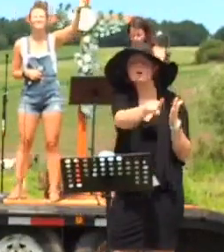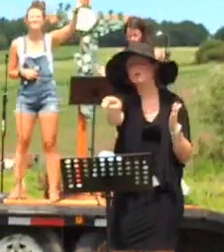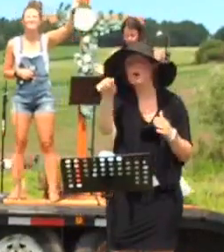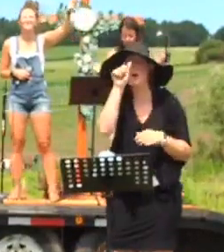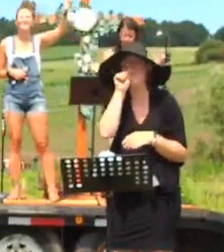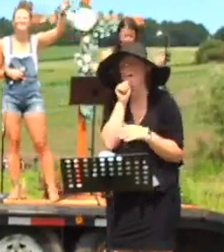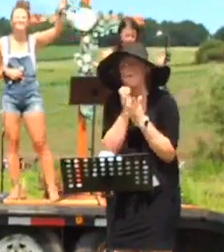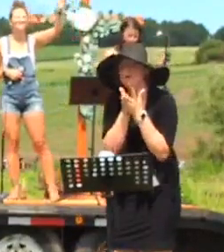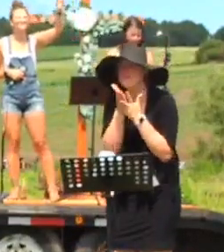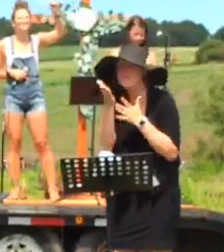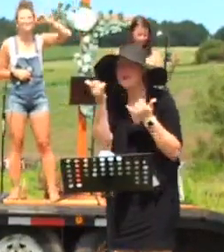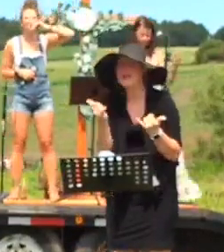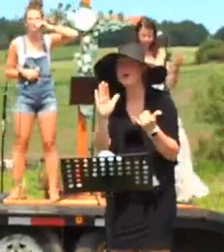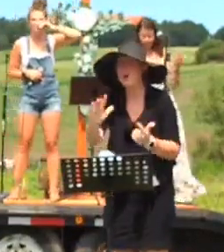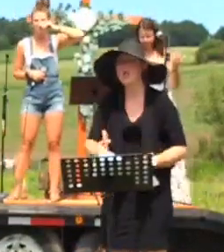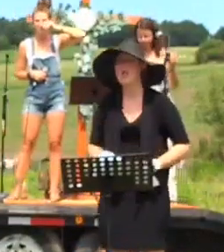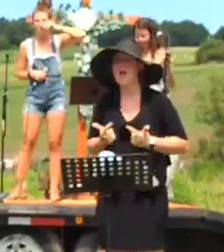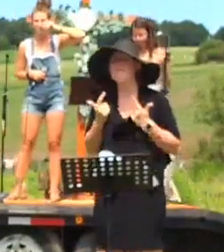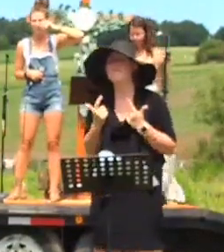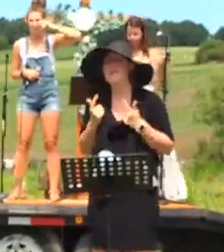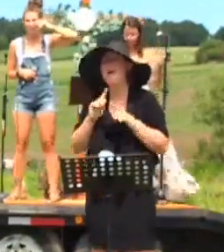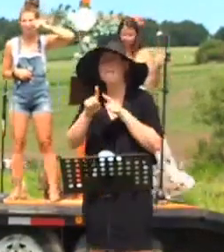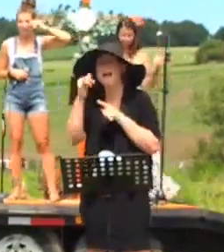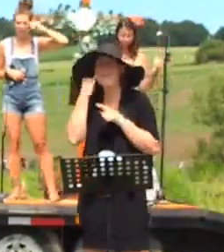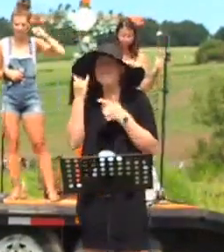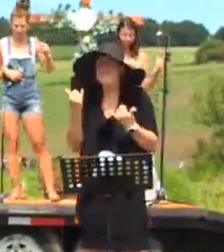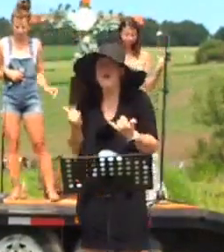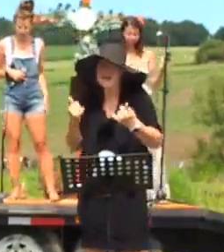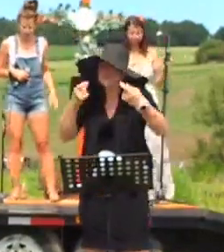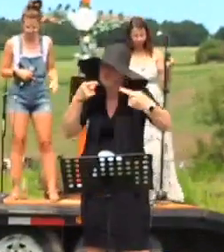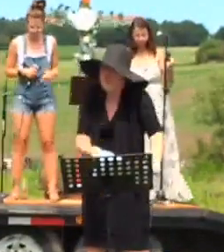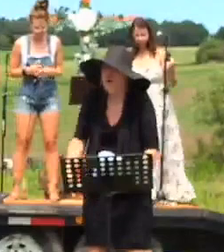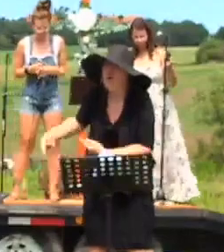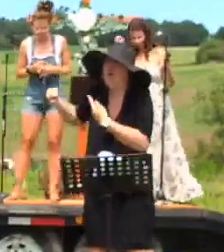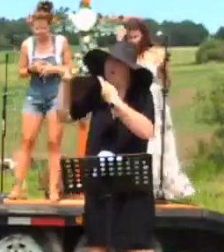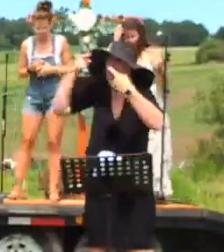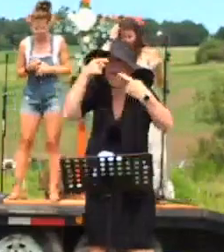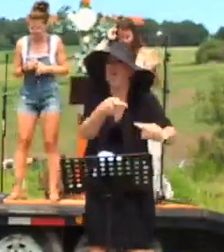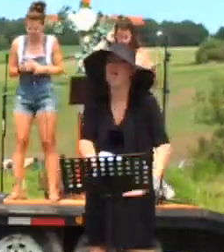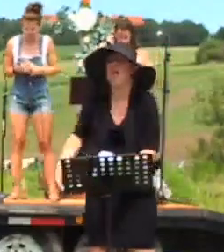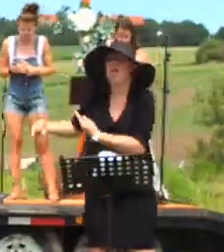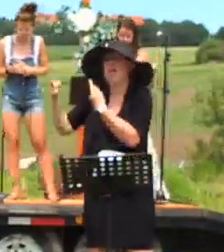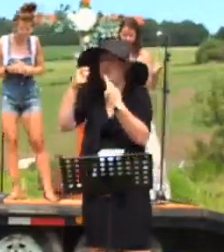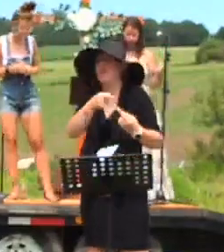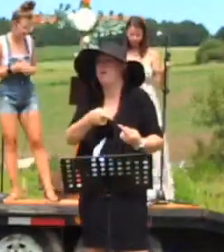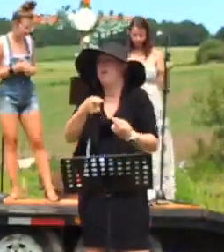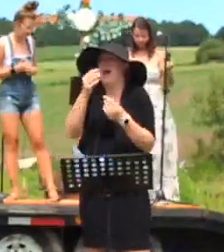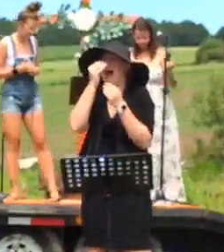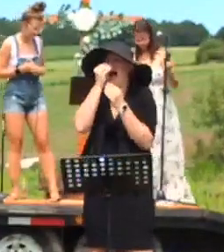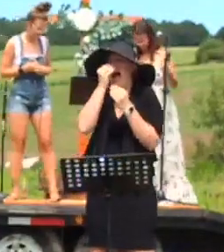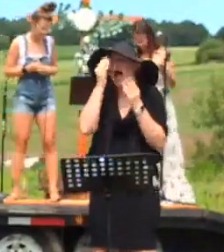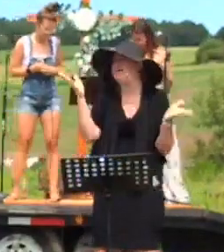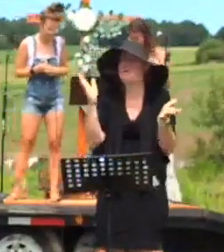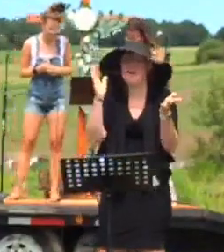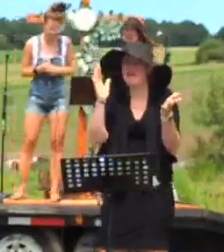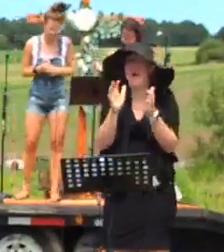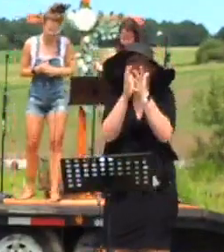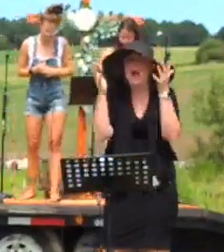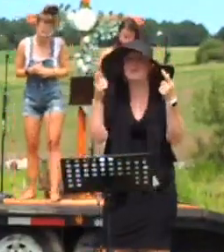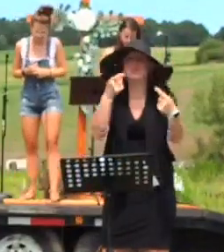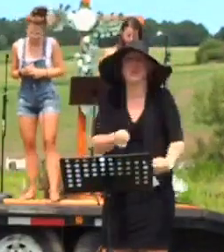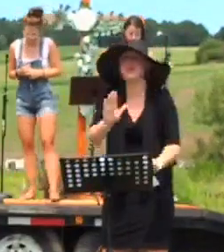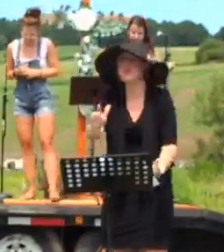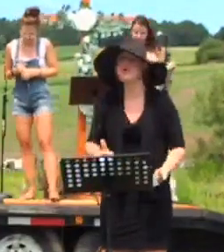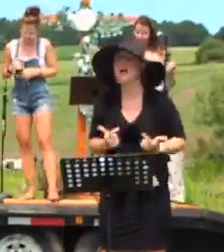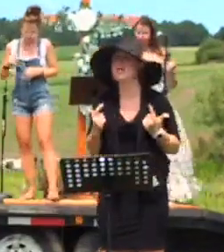life, but if you are going through struggles, and I think I can pretty much say I don't care how bad they are, because